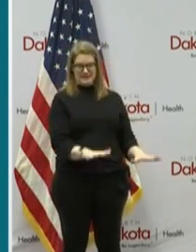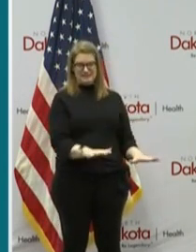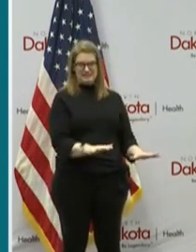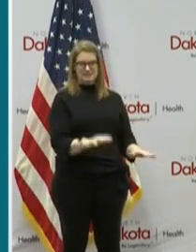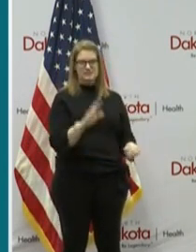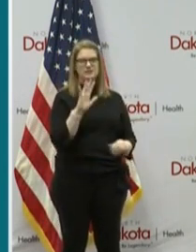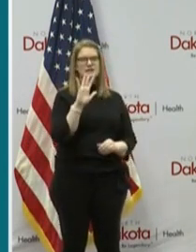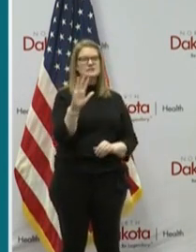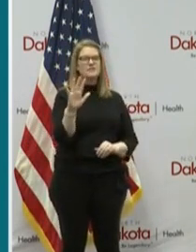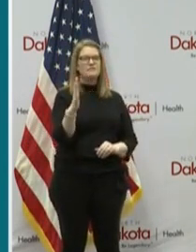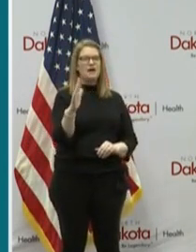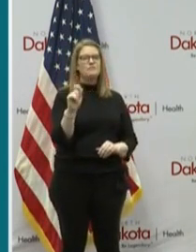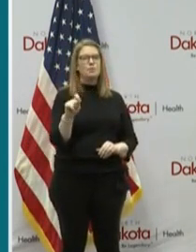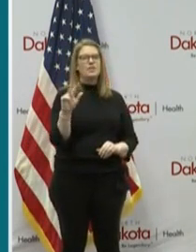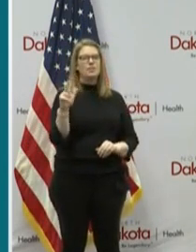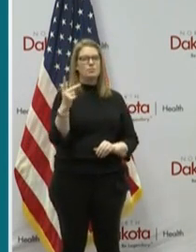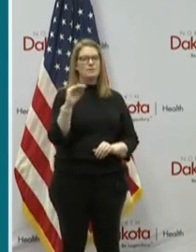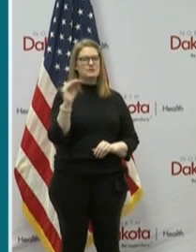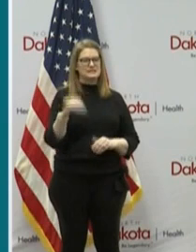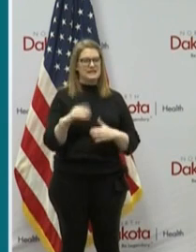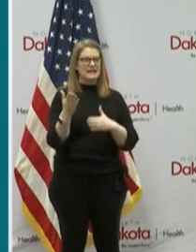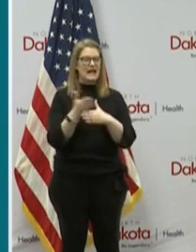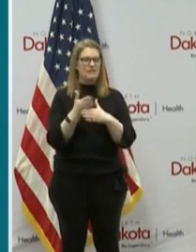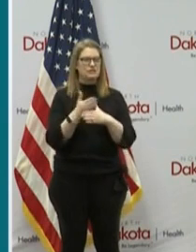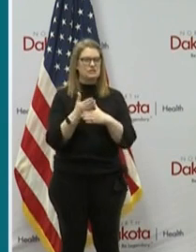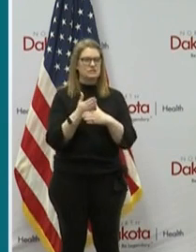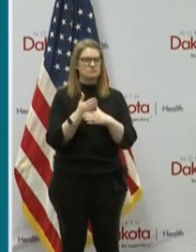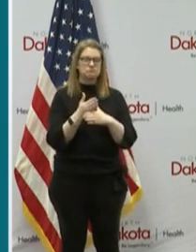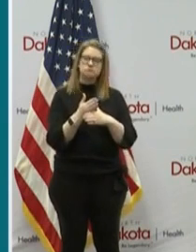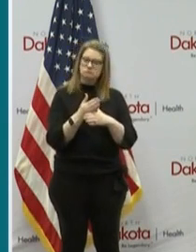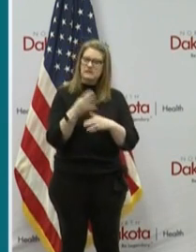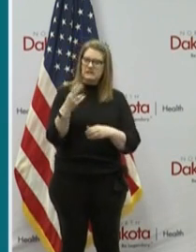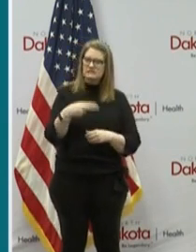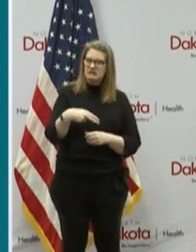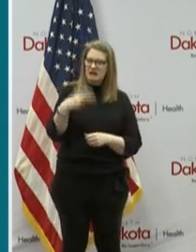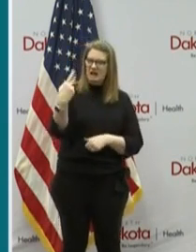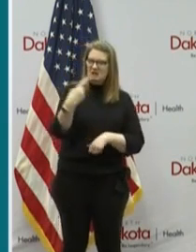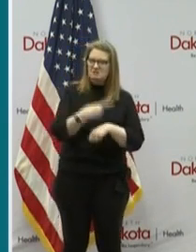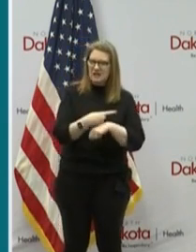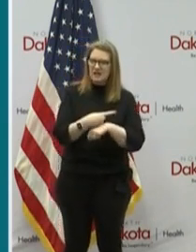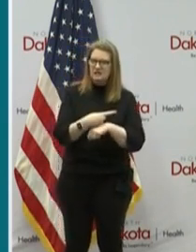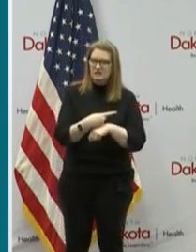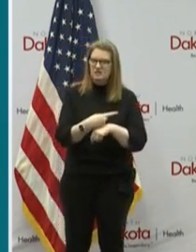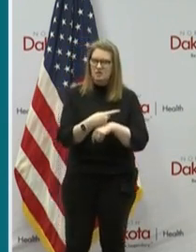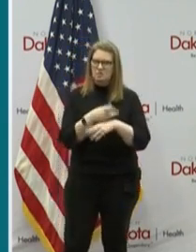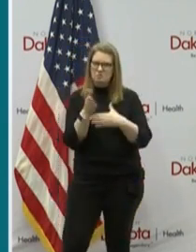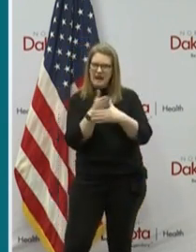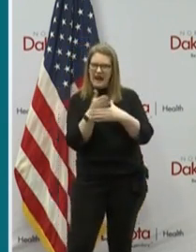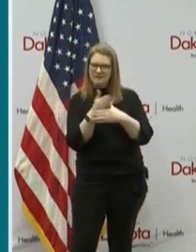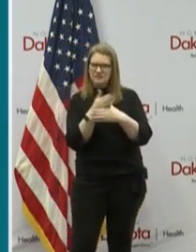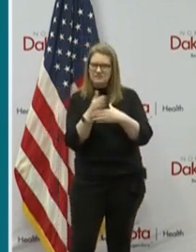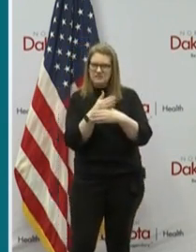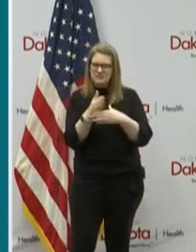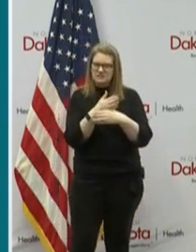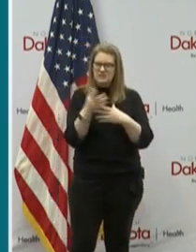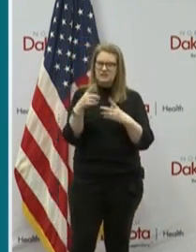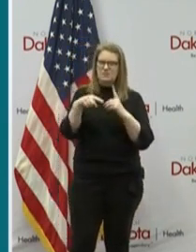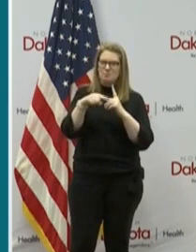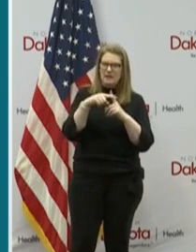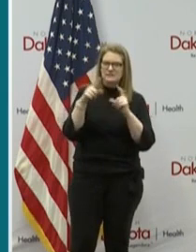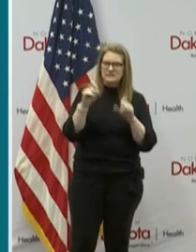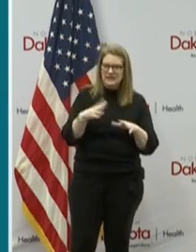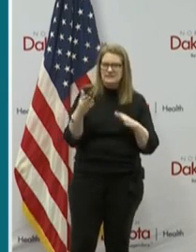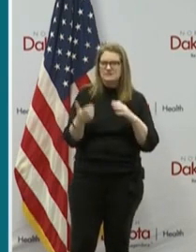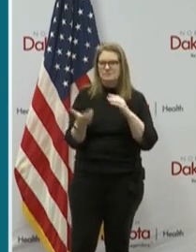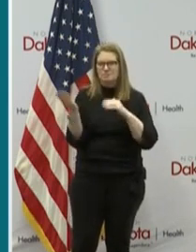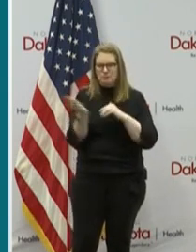a 5.3% average. That's one of our higher days in terms of positive tests per the test taken. Of